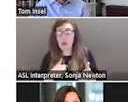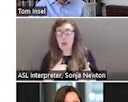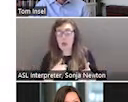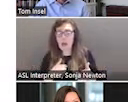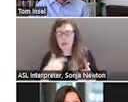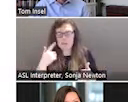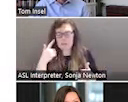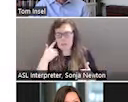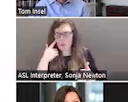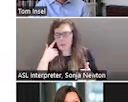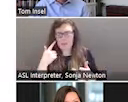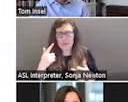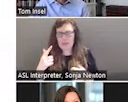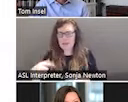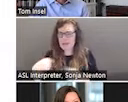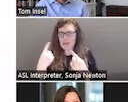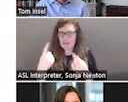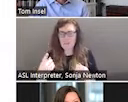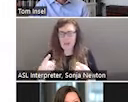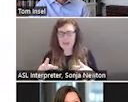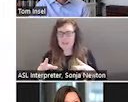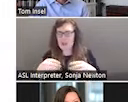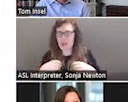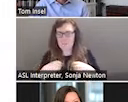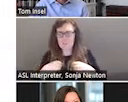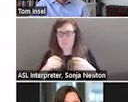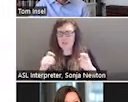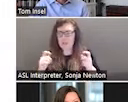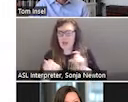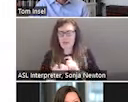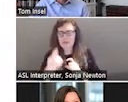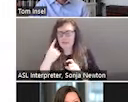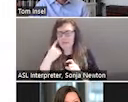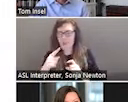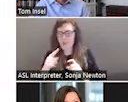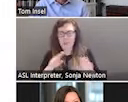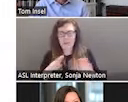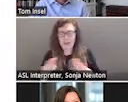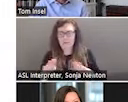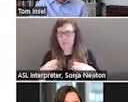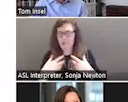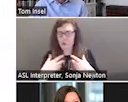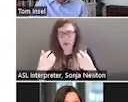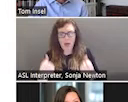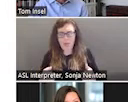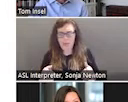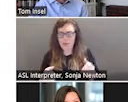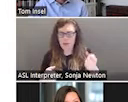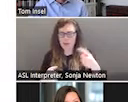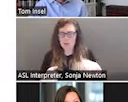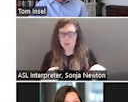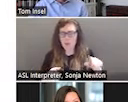been either adopted or adapted for behavioral health crisis. And there may be people in the jam who know much more about this,